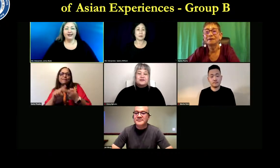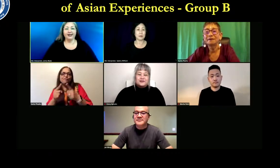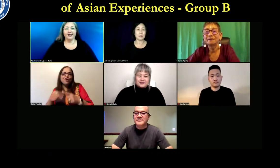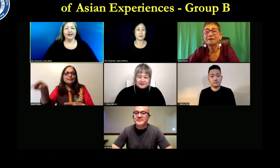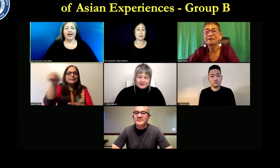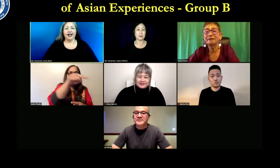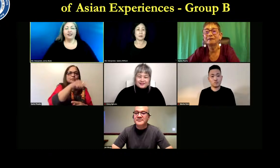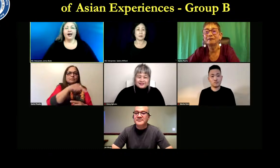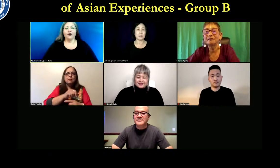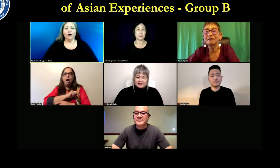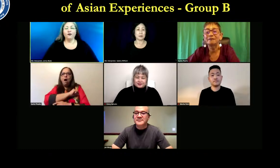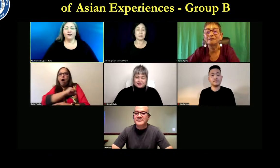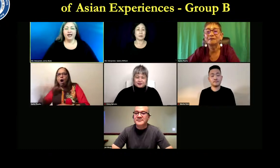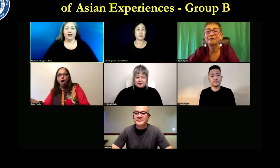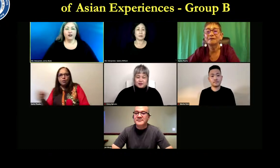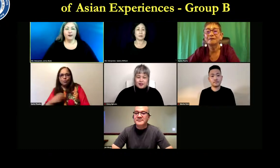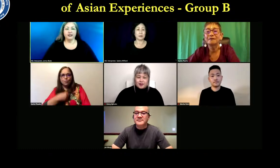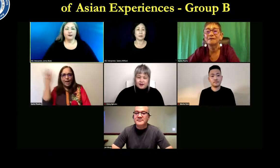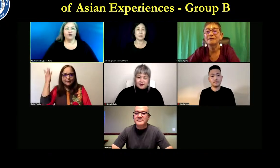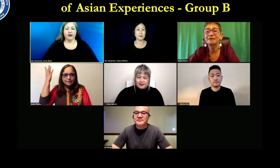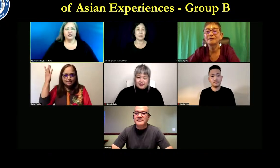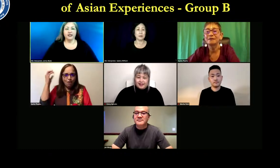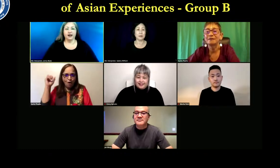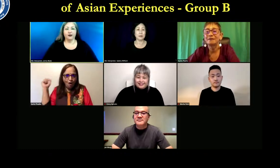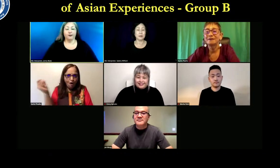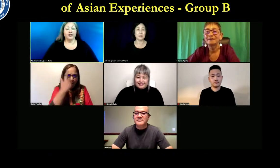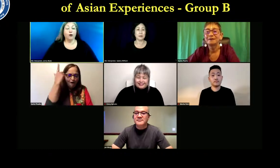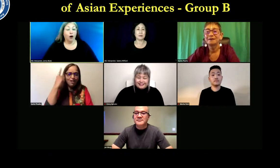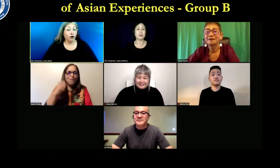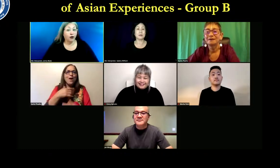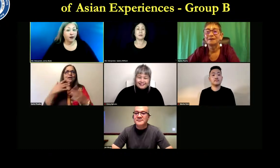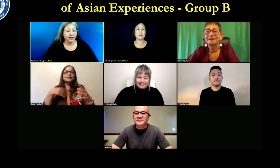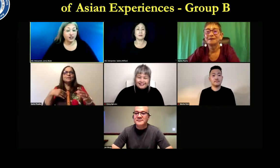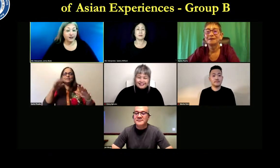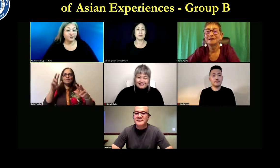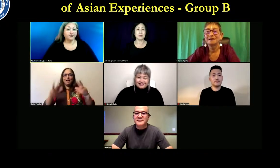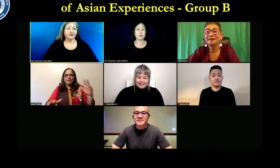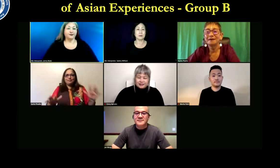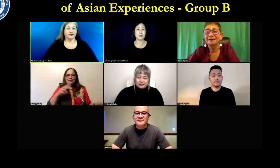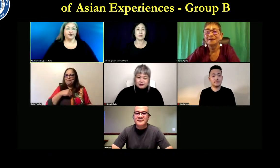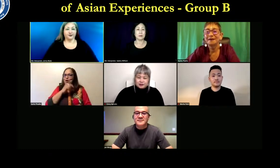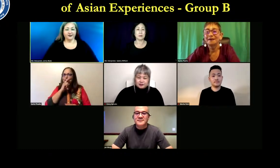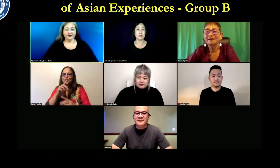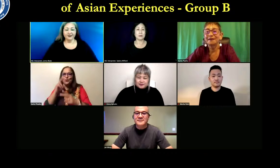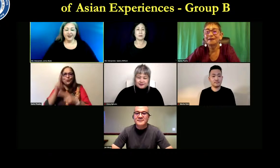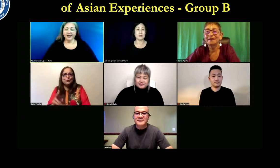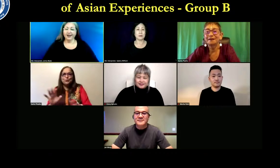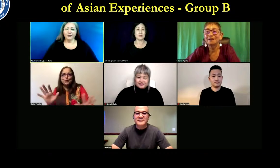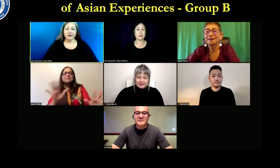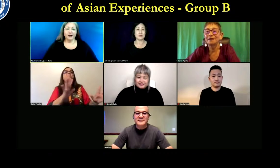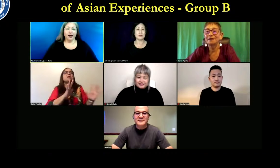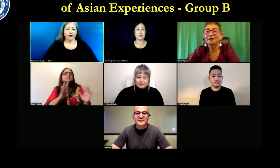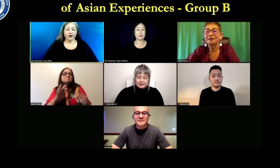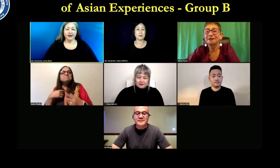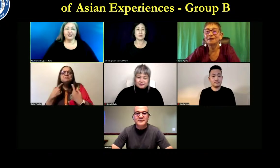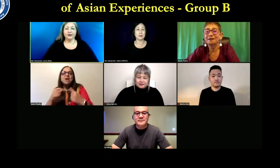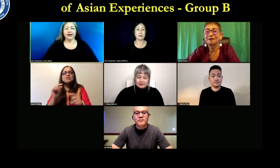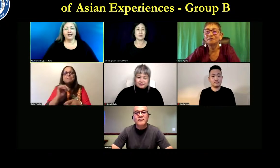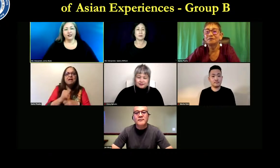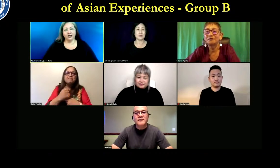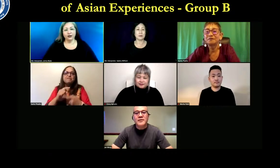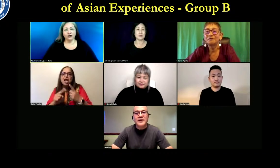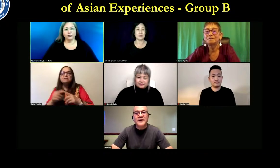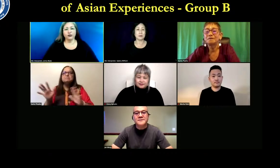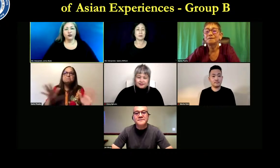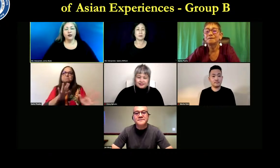bowling league. And I thought hopefully I could make some friends there, but they were all Caucasian. And that was a bit awkward and something